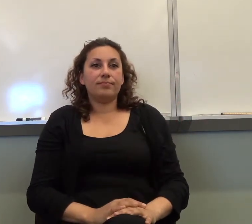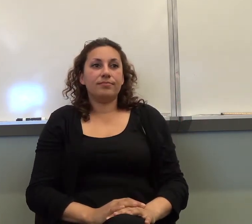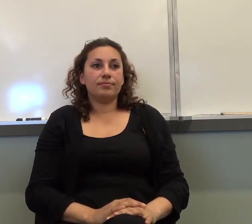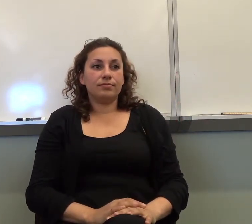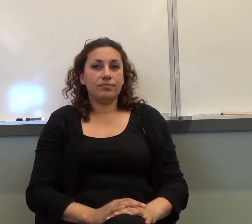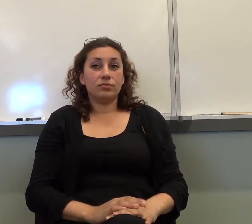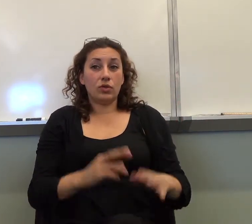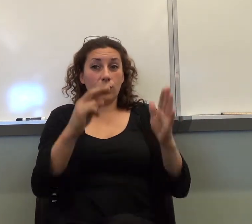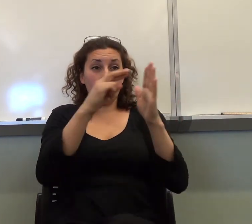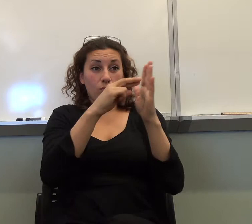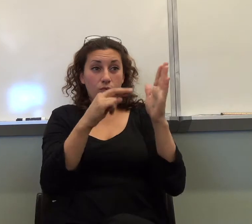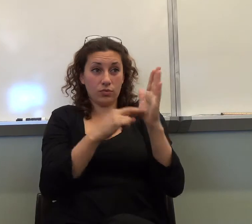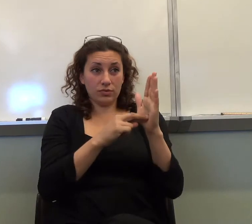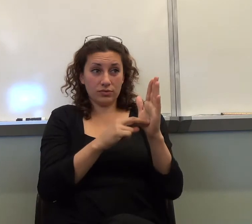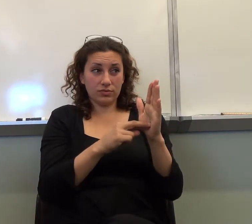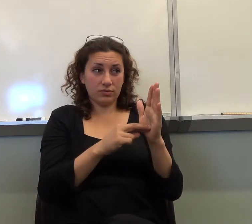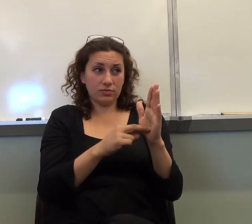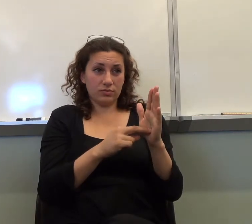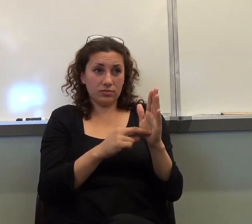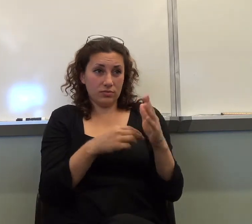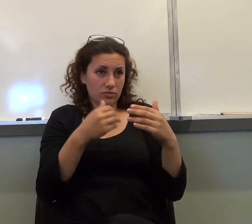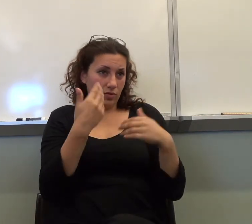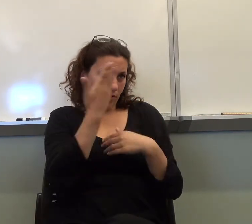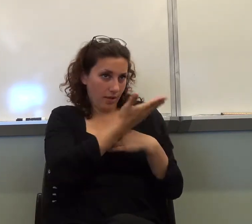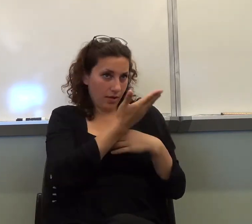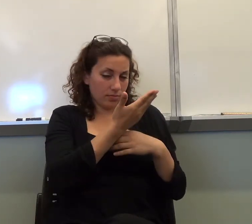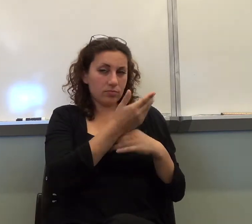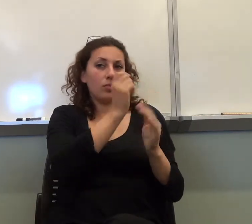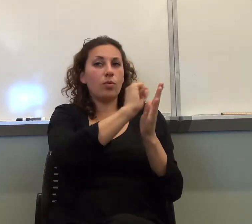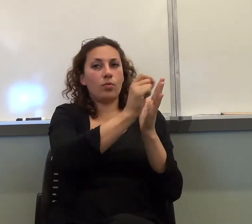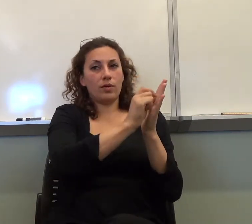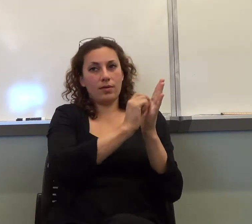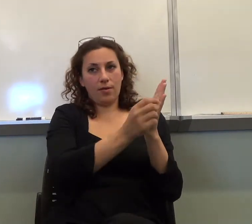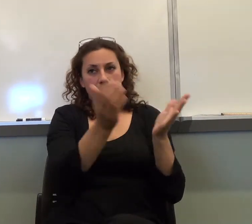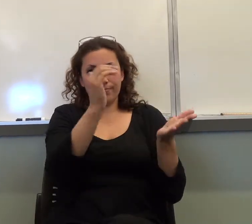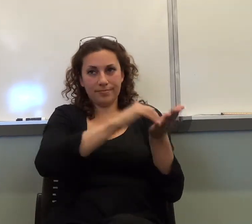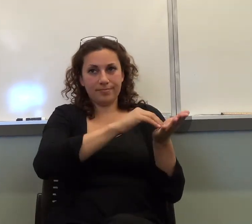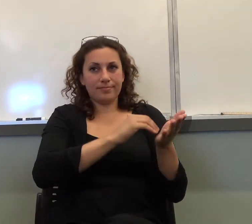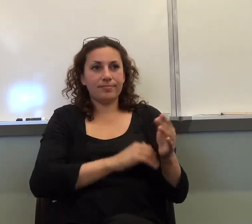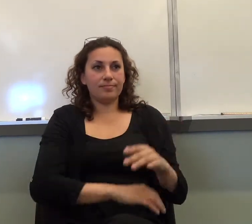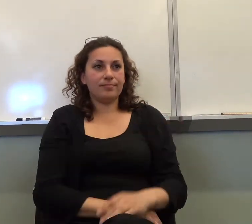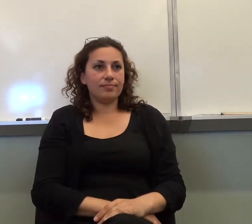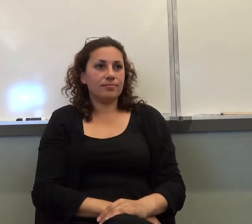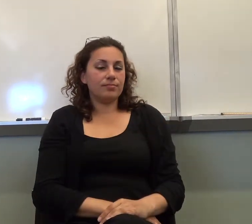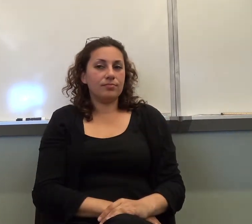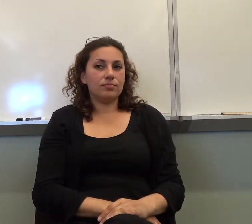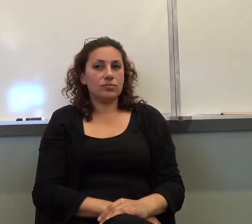Rules are the ones we had there just a moment ago. Let's just write them down in one place so we can get all our rules together.